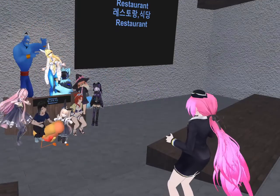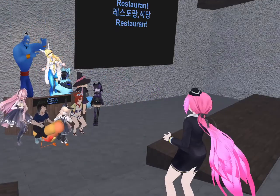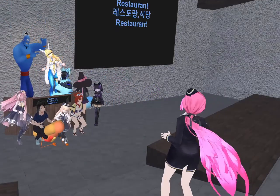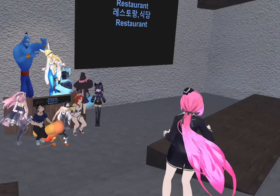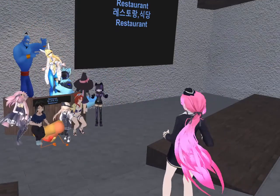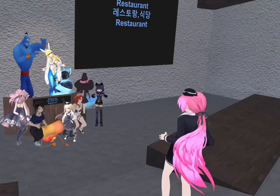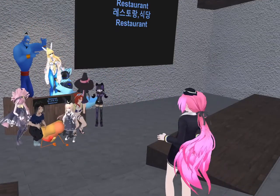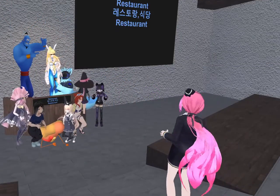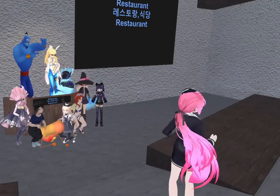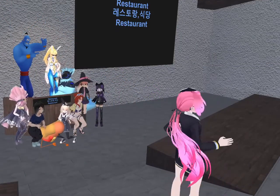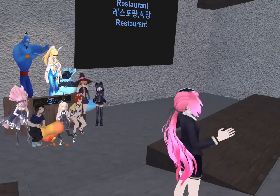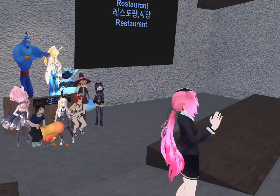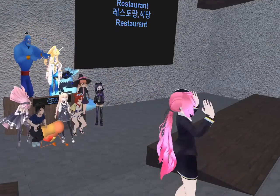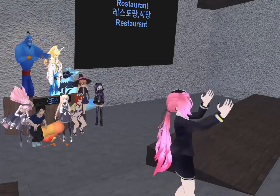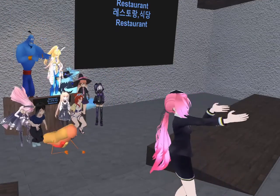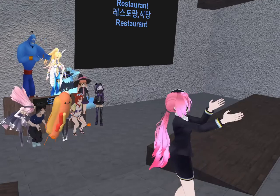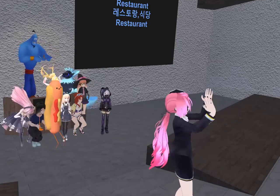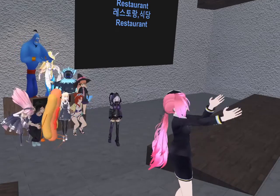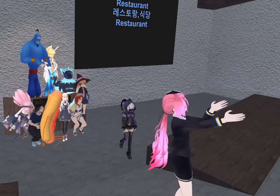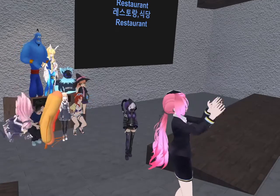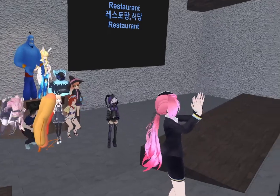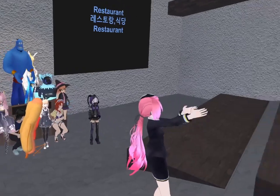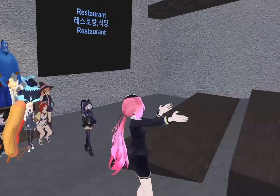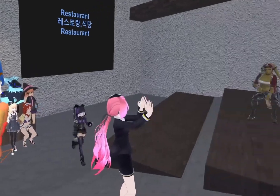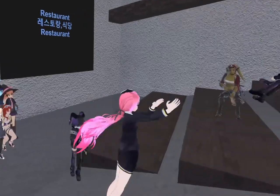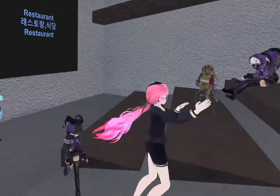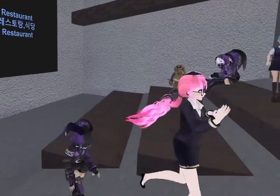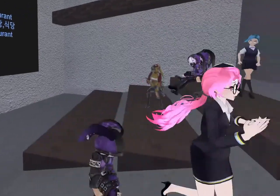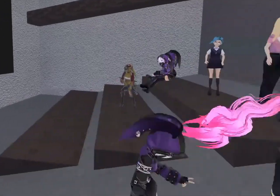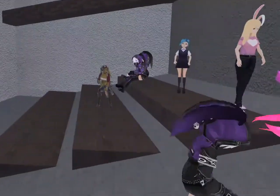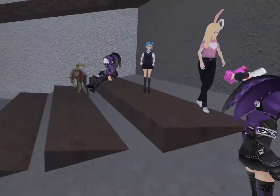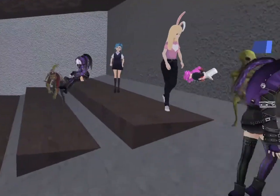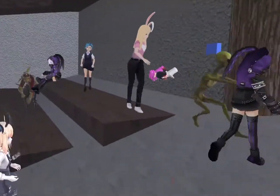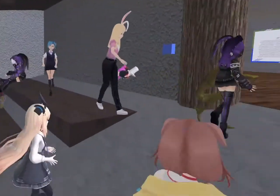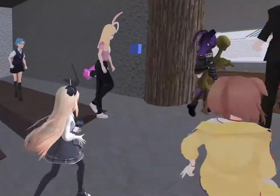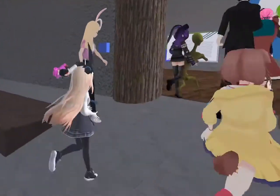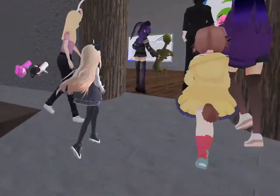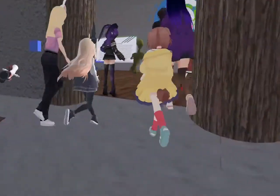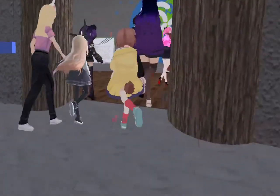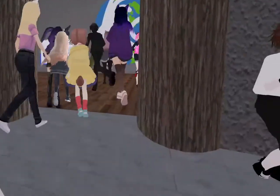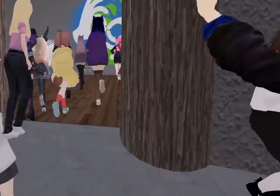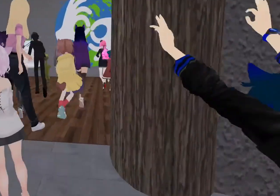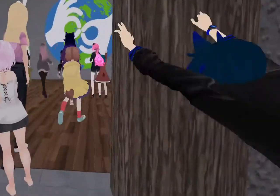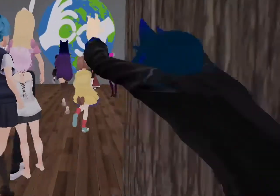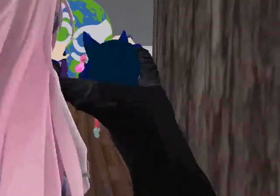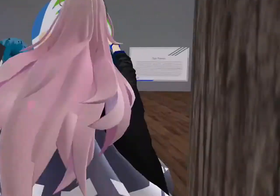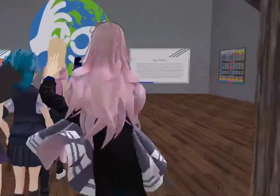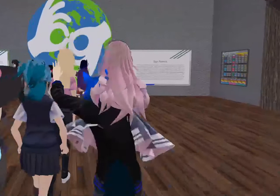Awesome. And now take one big group photo. We're all gonna go to the normal area and take a big group photo.